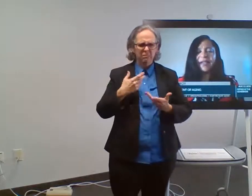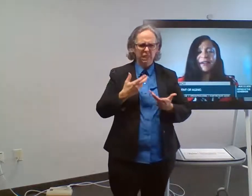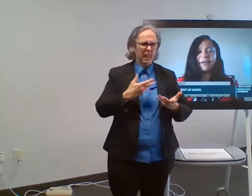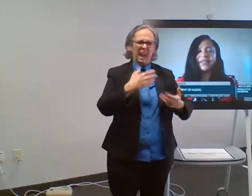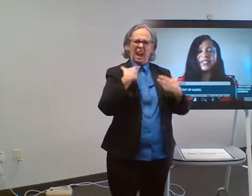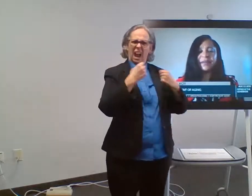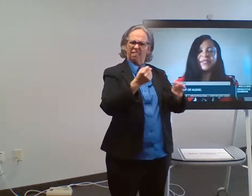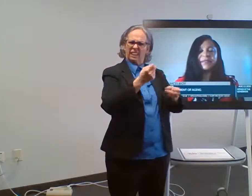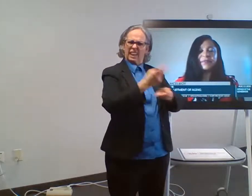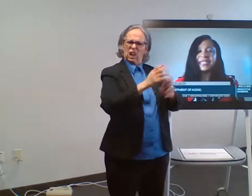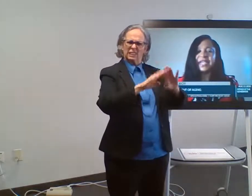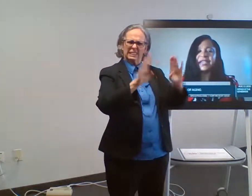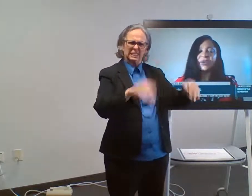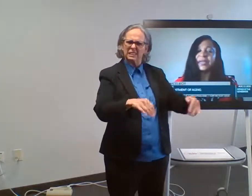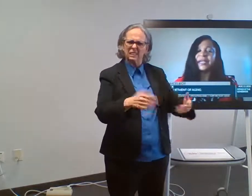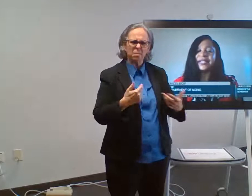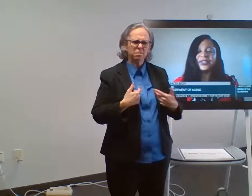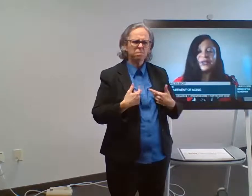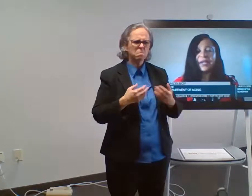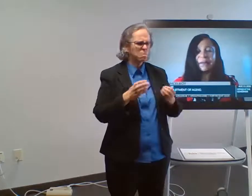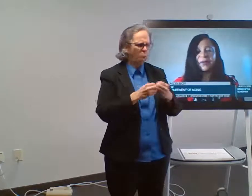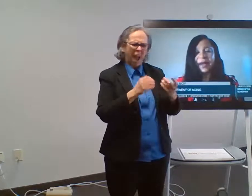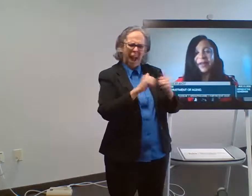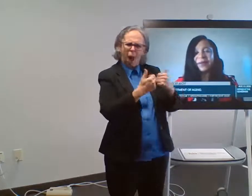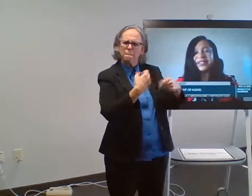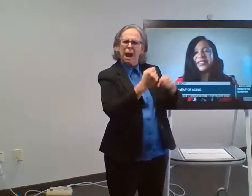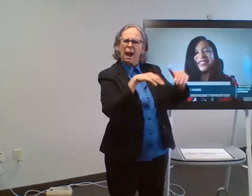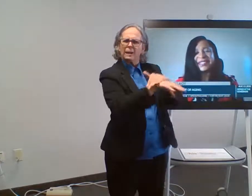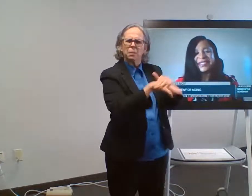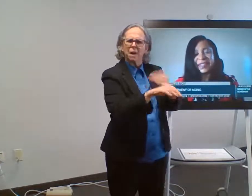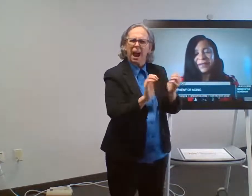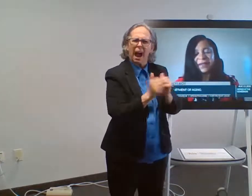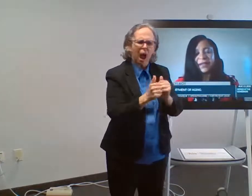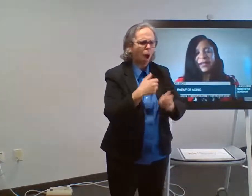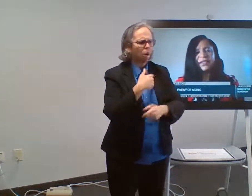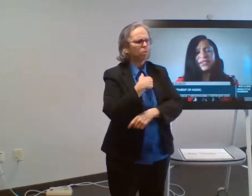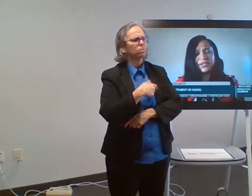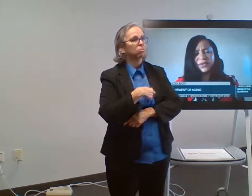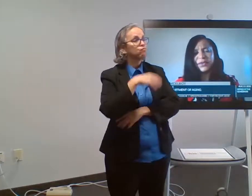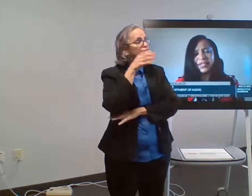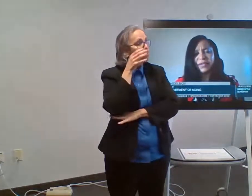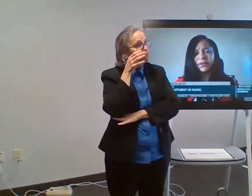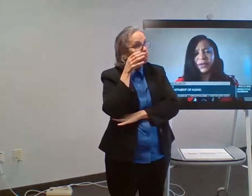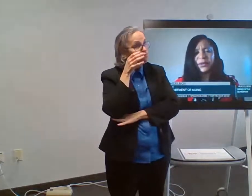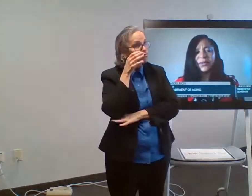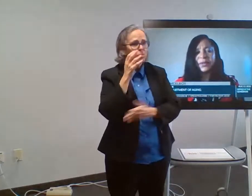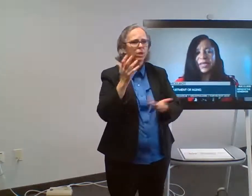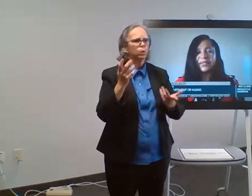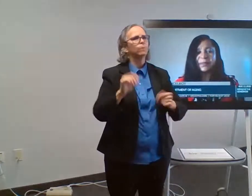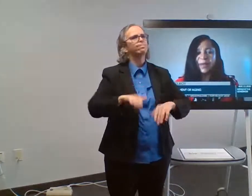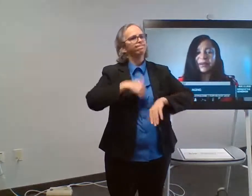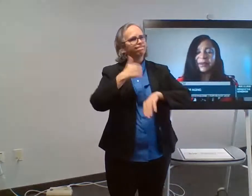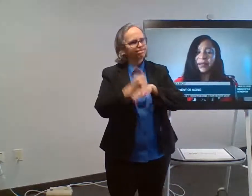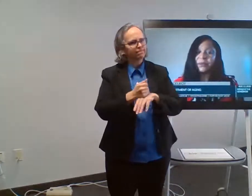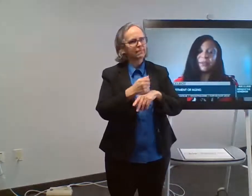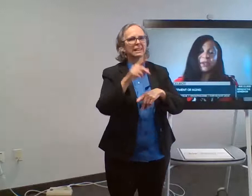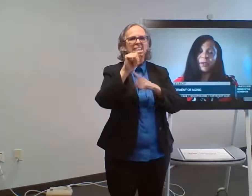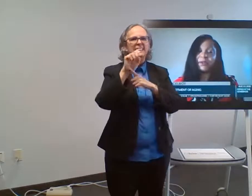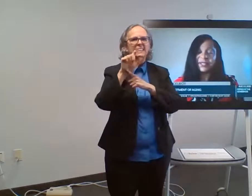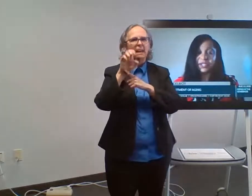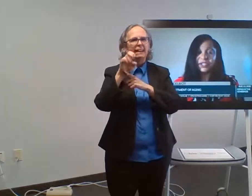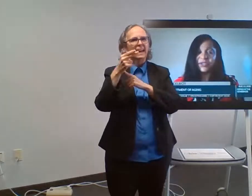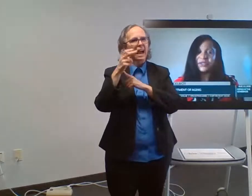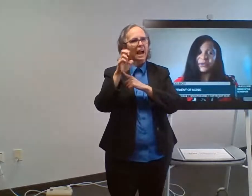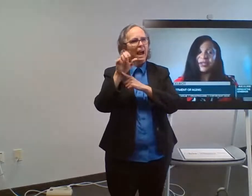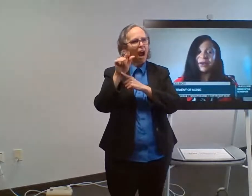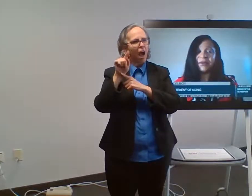consider telehealth the steps that have been taken quickly to enable Ohioans to stay safe and to still receive critical needs met with